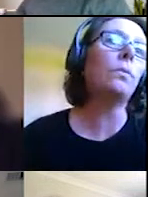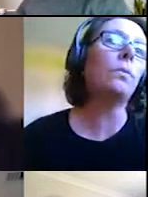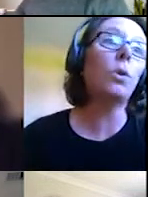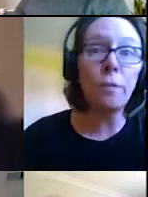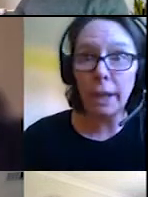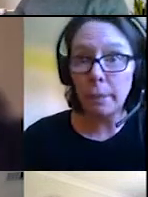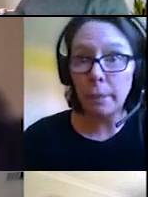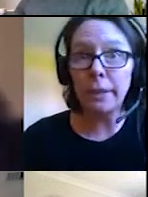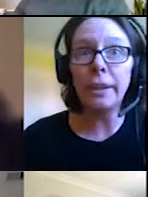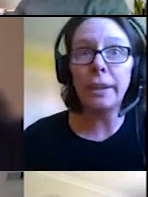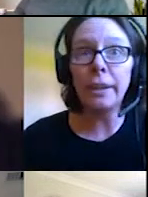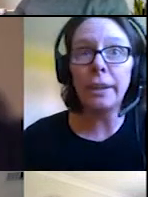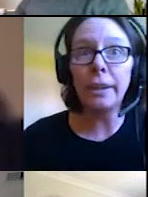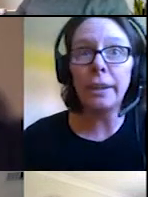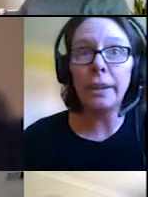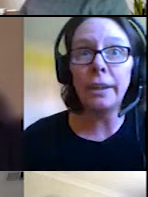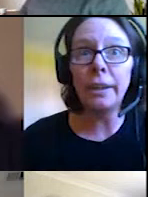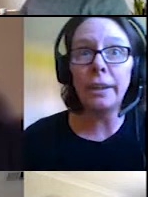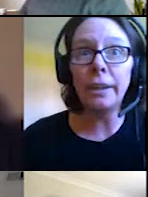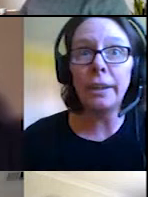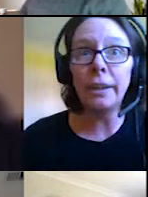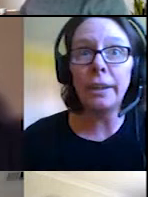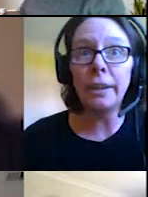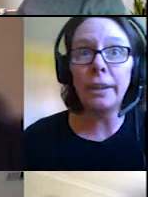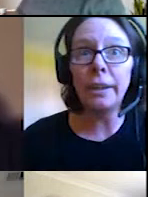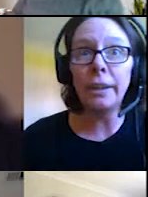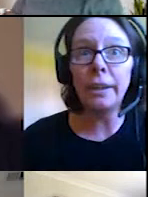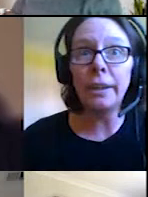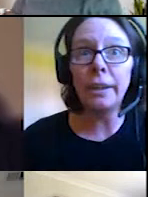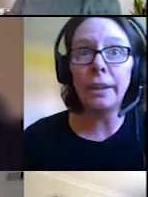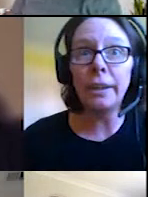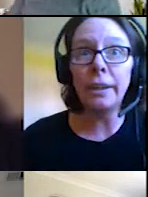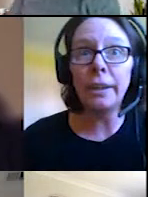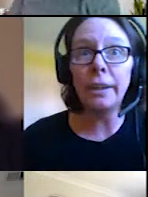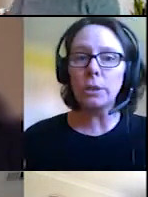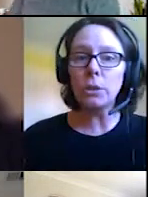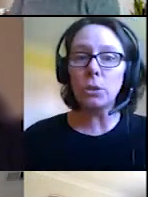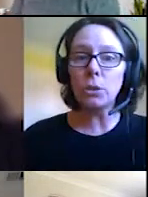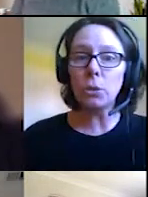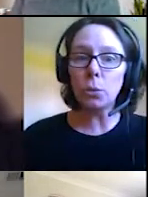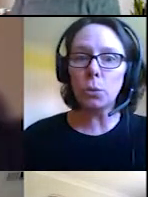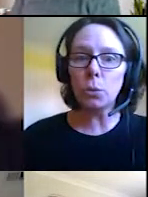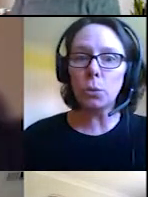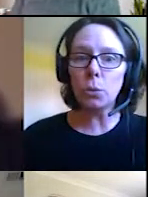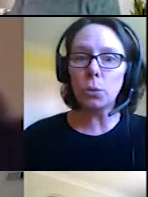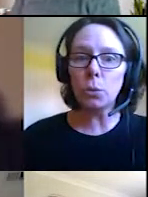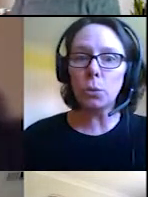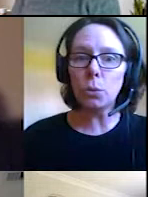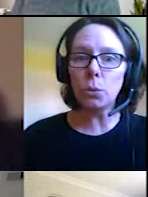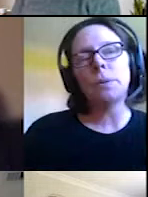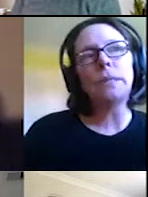on core vocabulary and exploring what core vocabulary is. What kind of words are we talking about? So I